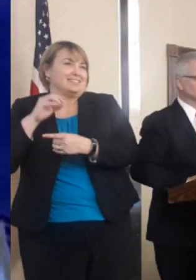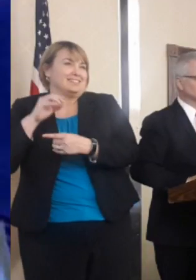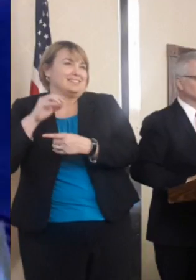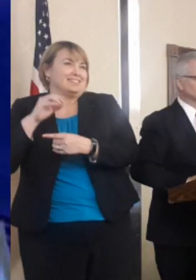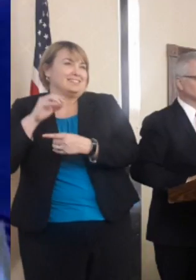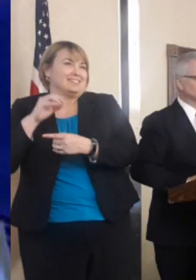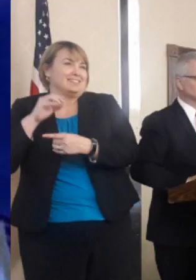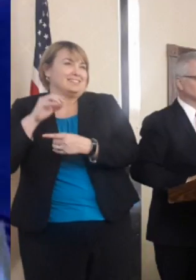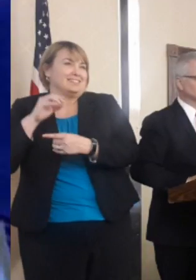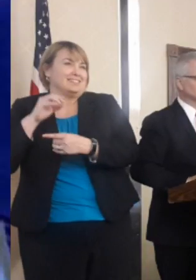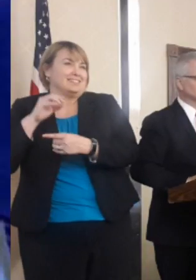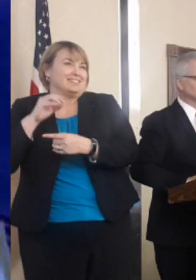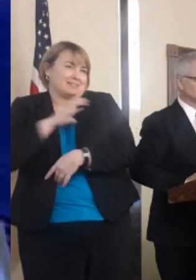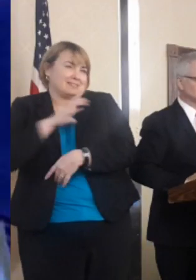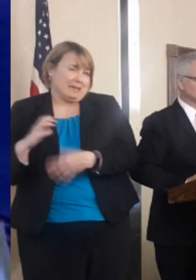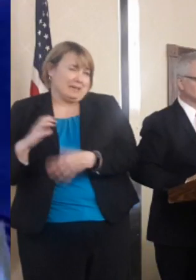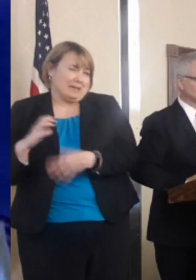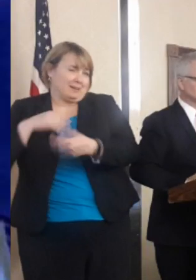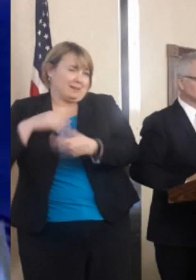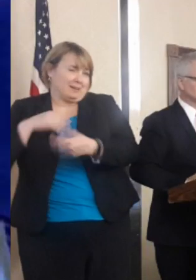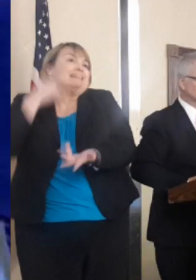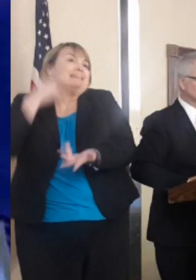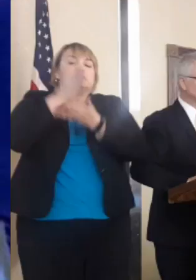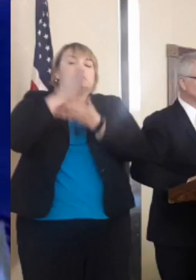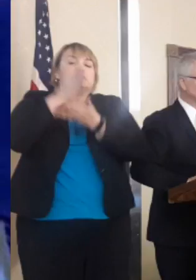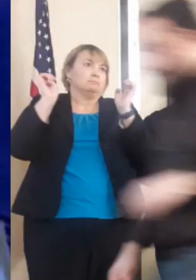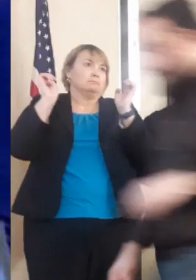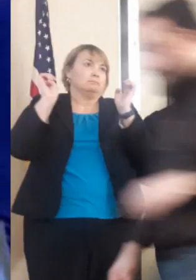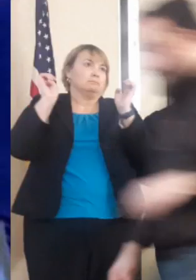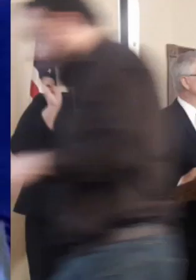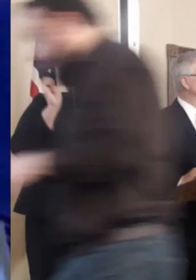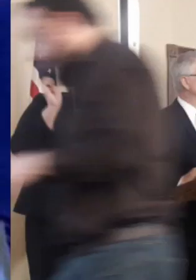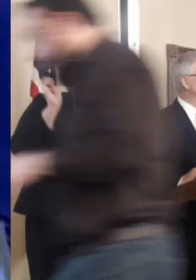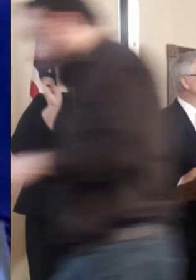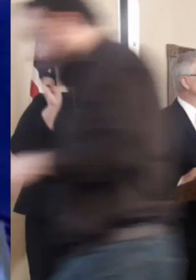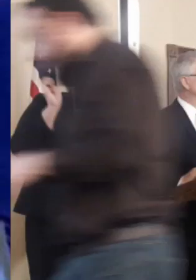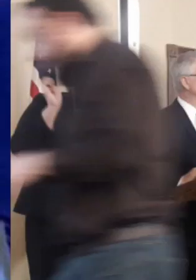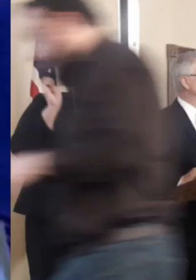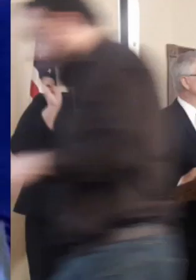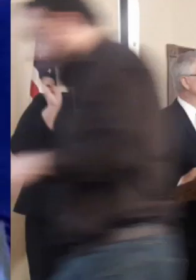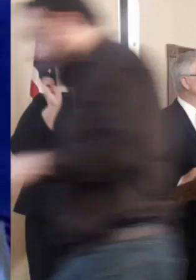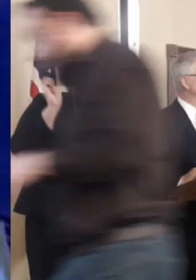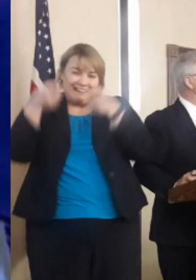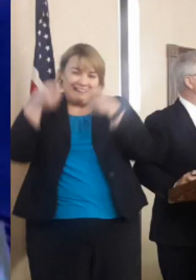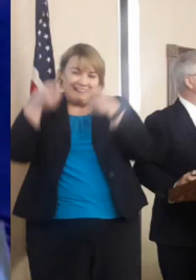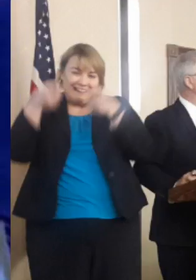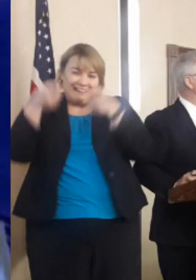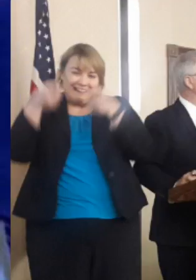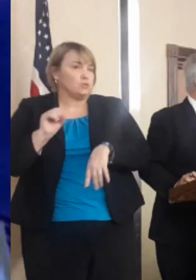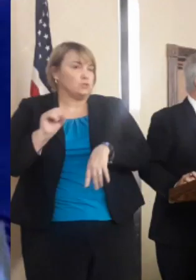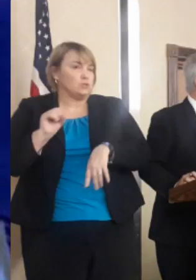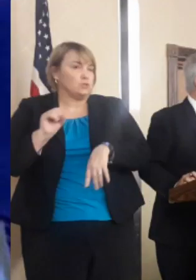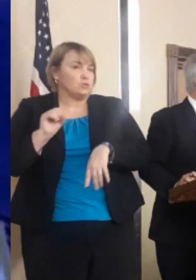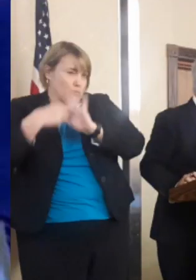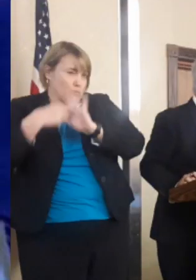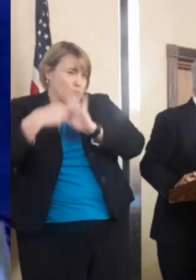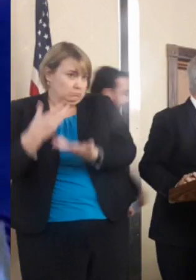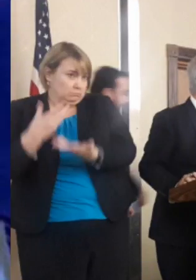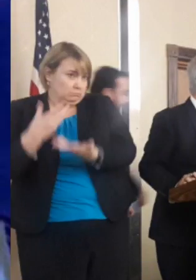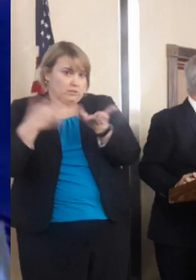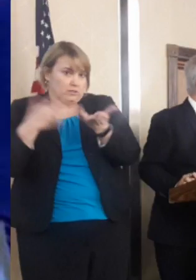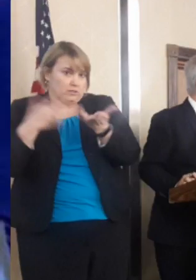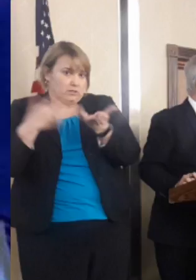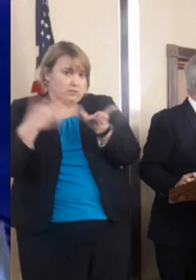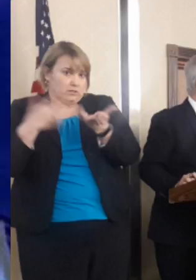8, Section K, or it's N, I'm told. It's basically to make the